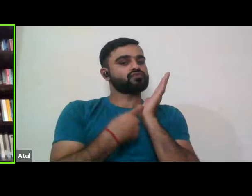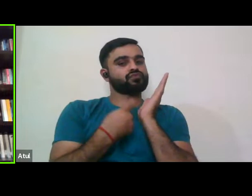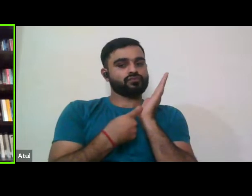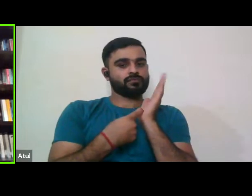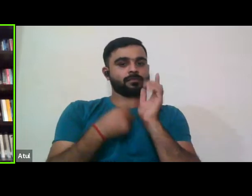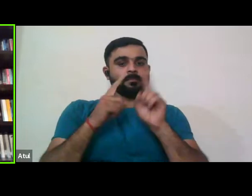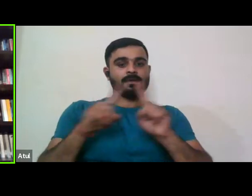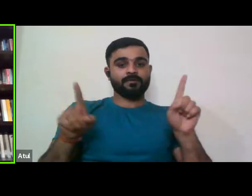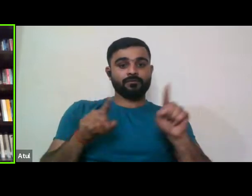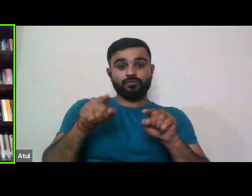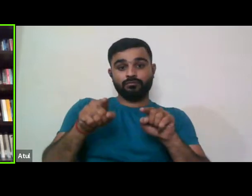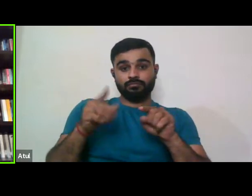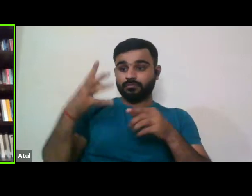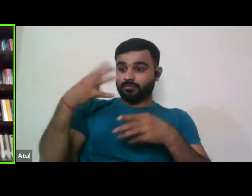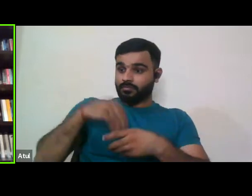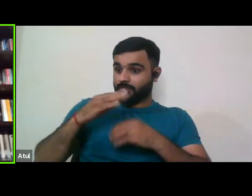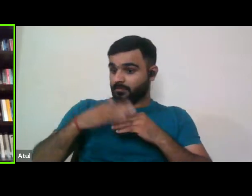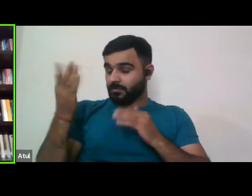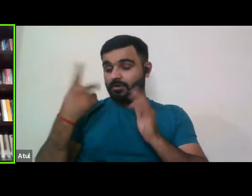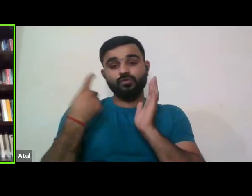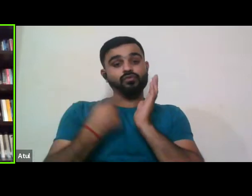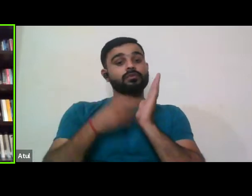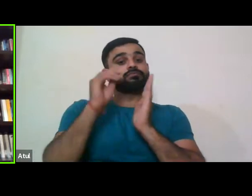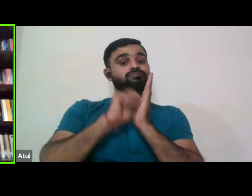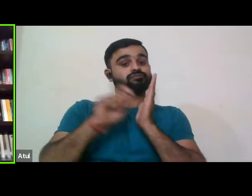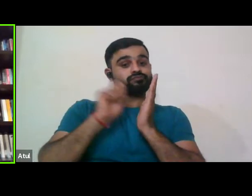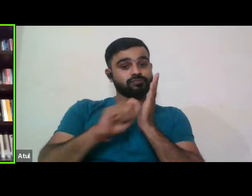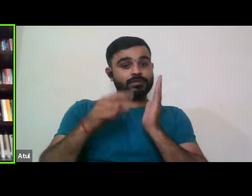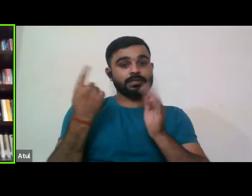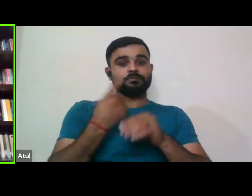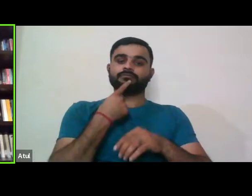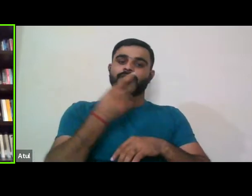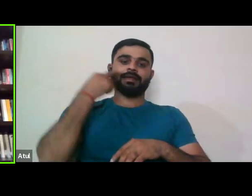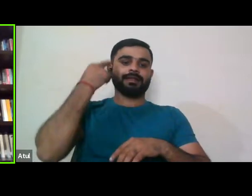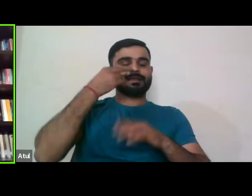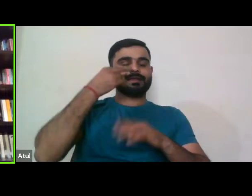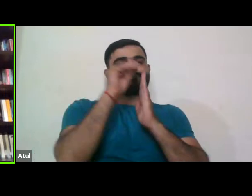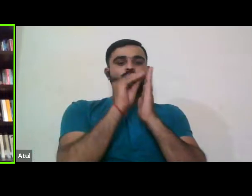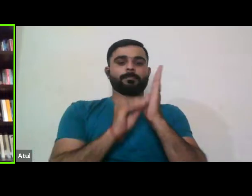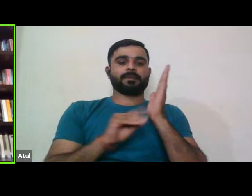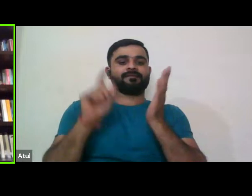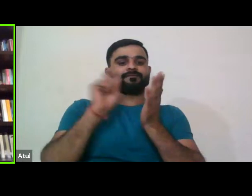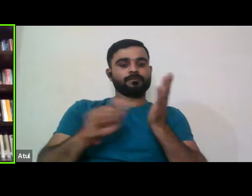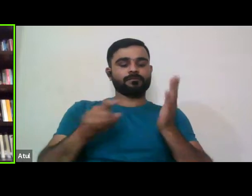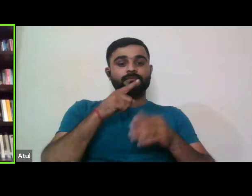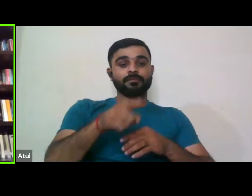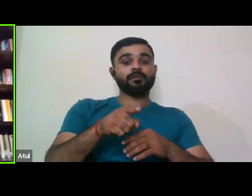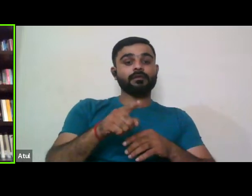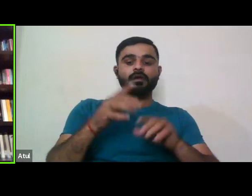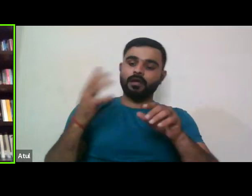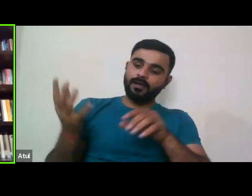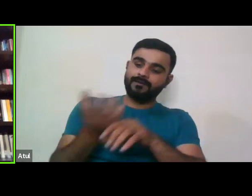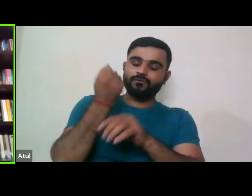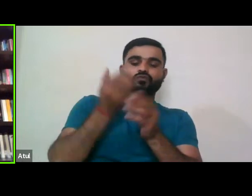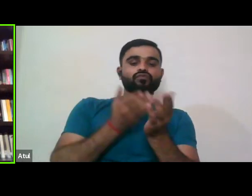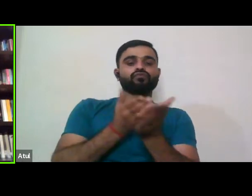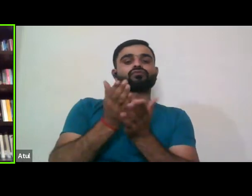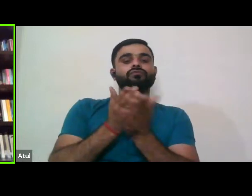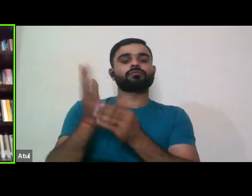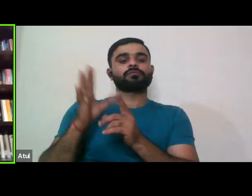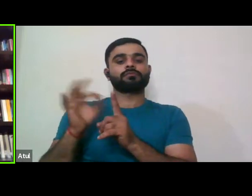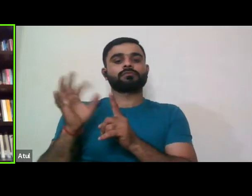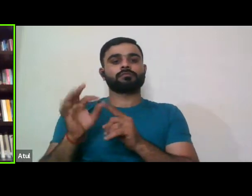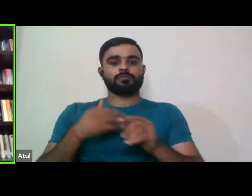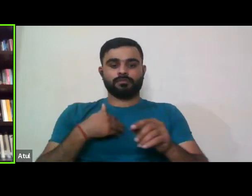but you could override those principles, but only for, say, reasons to be given in writing. So that's the approach that we are taking.